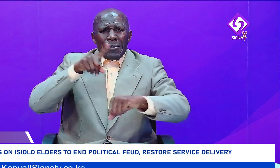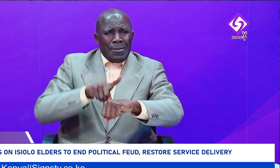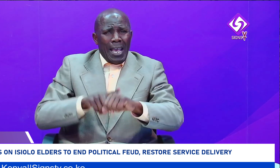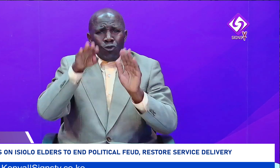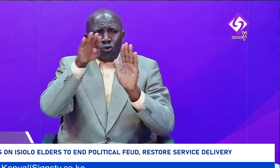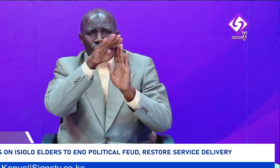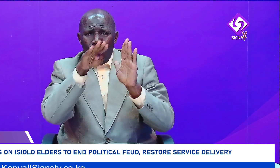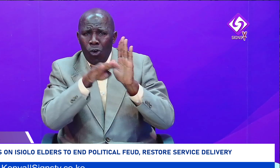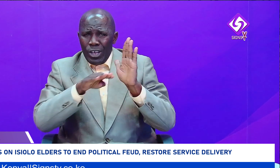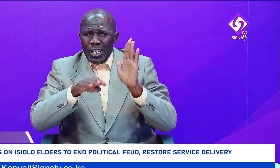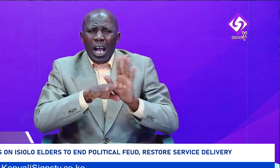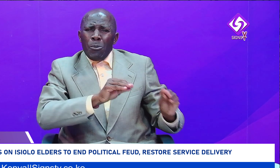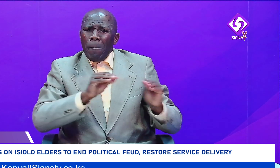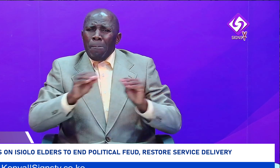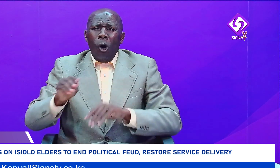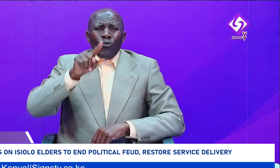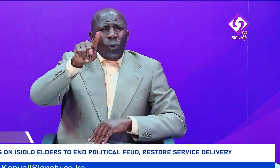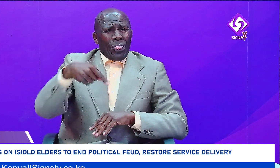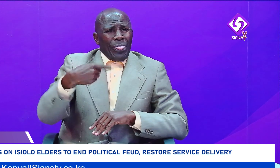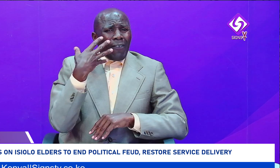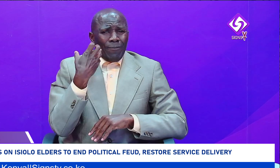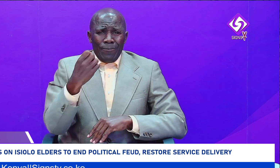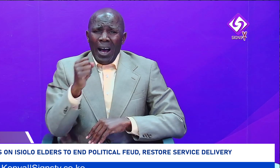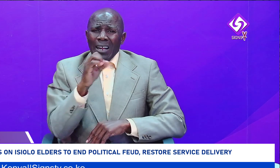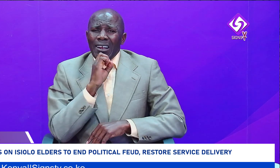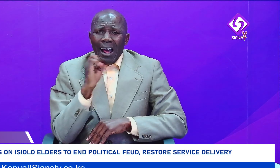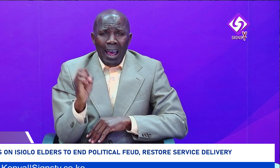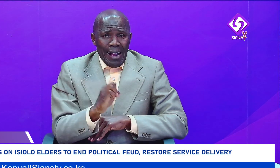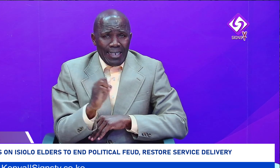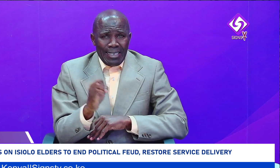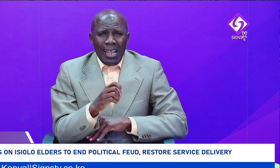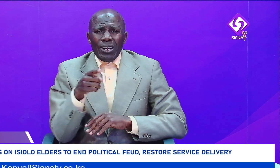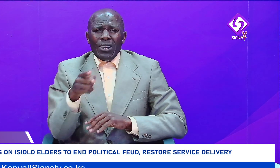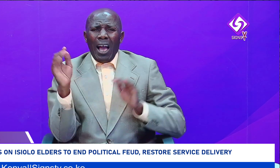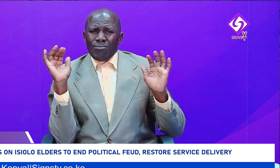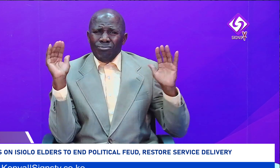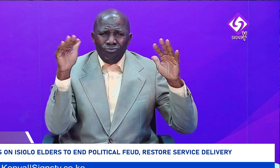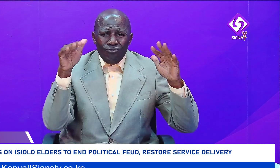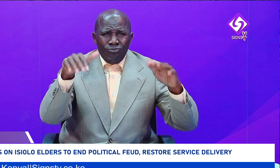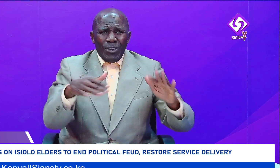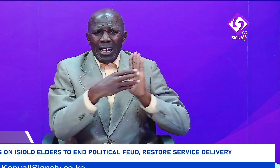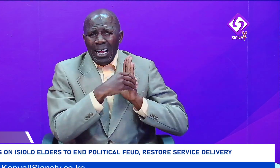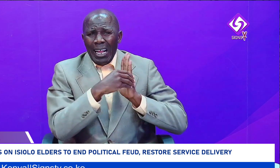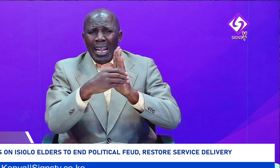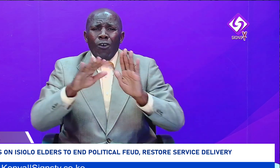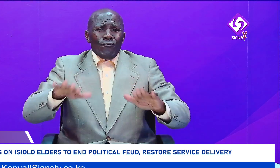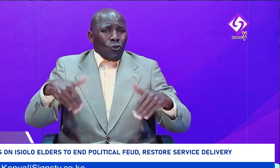county, made the appeal while addressing a delegation of 1,500 elders